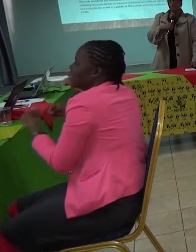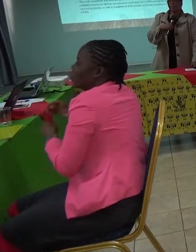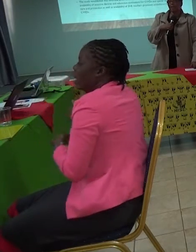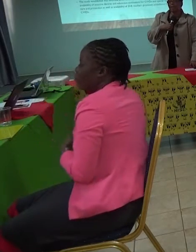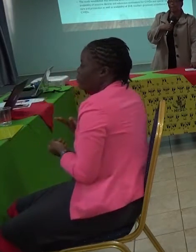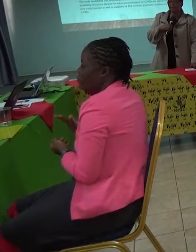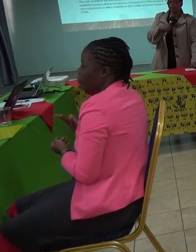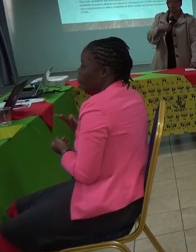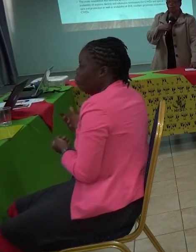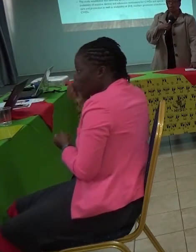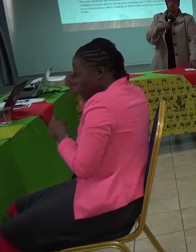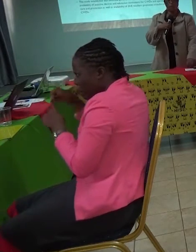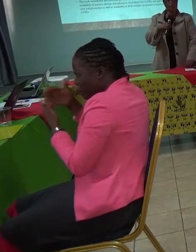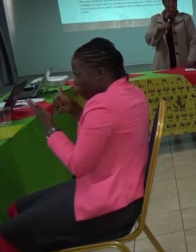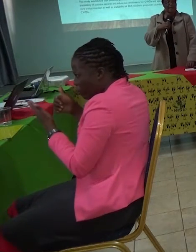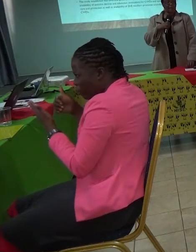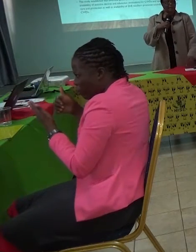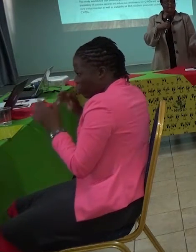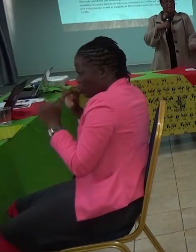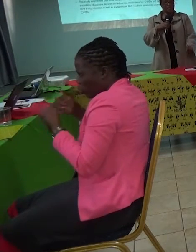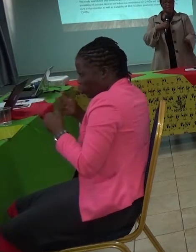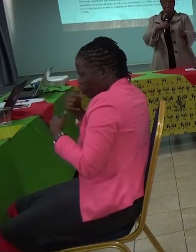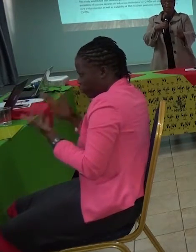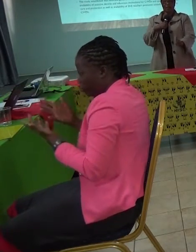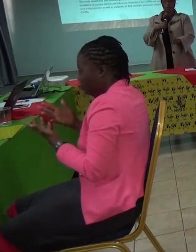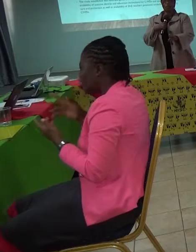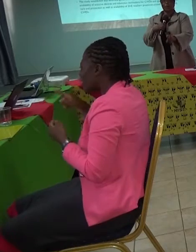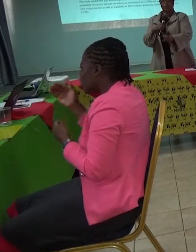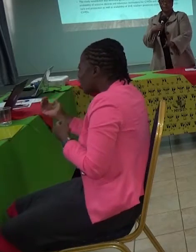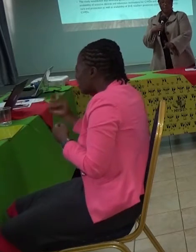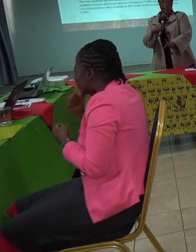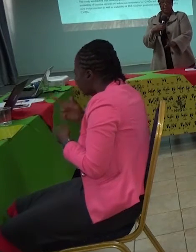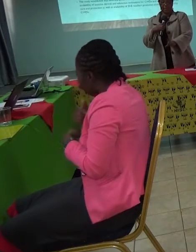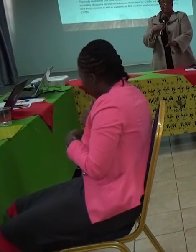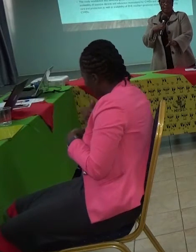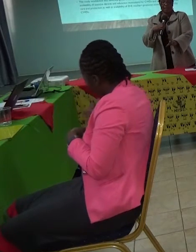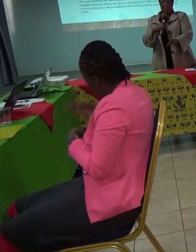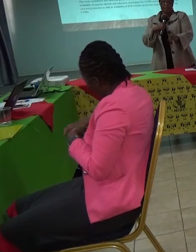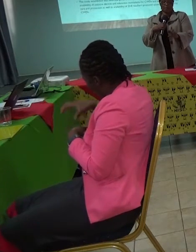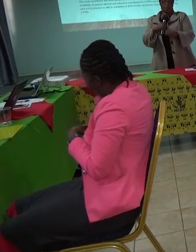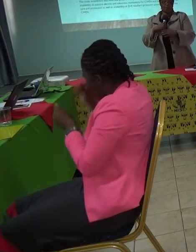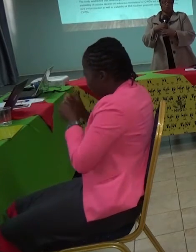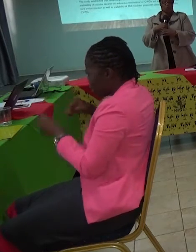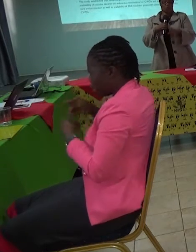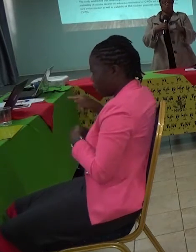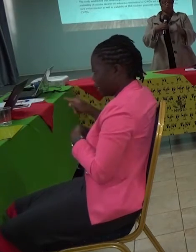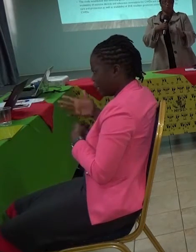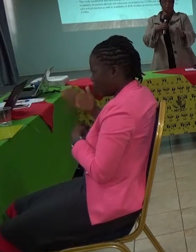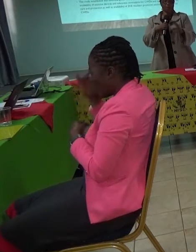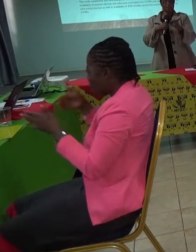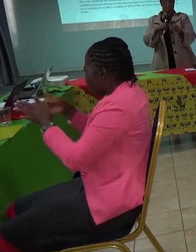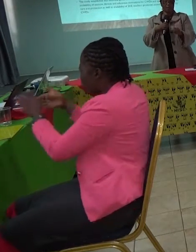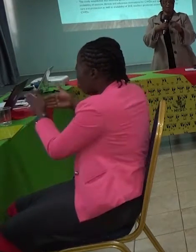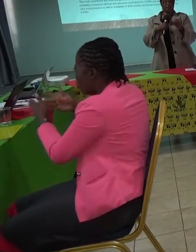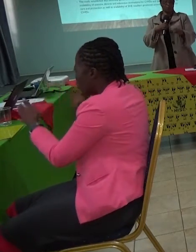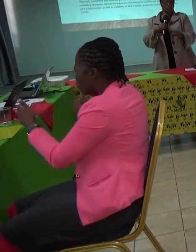regular primary school. So they were wondering, my disability has just grown up with me. So as we talk about trends